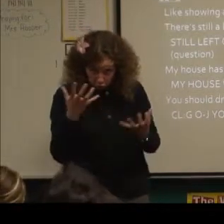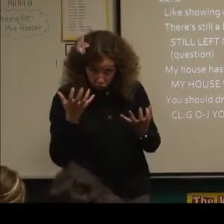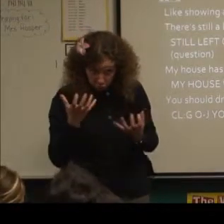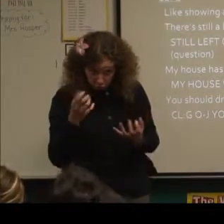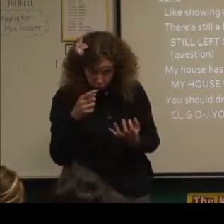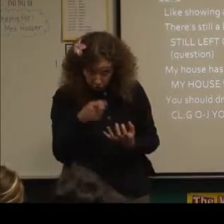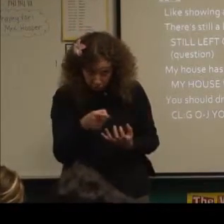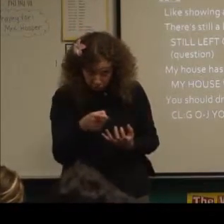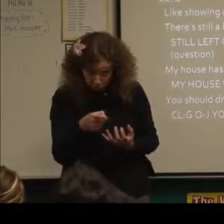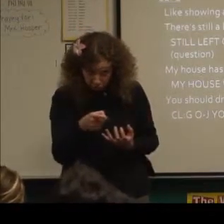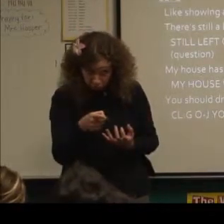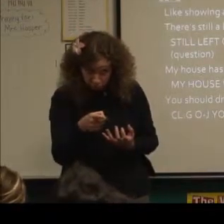You want you?